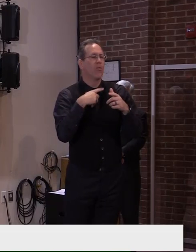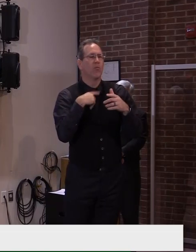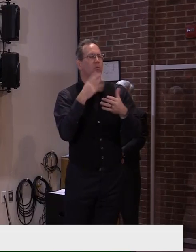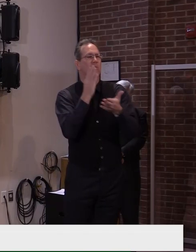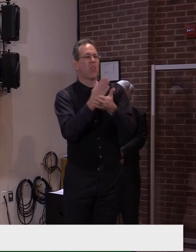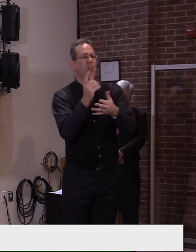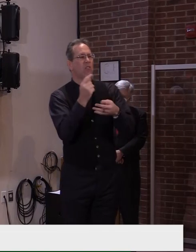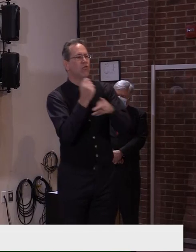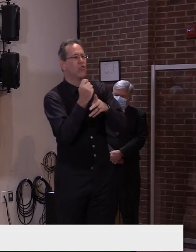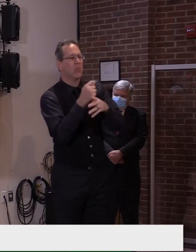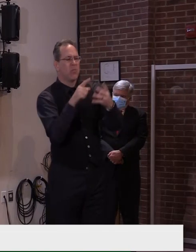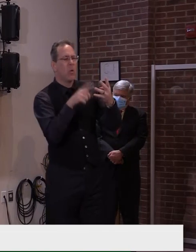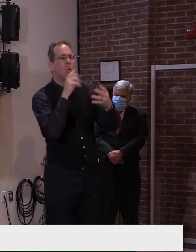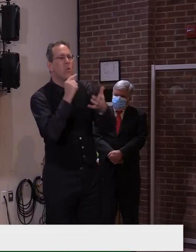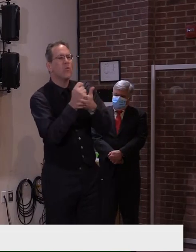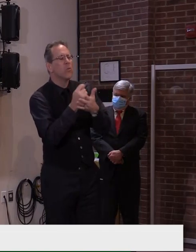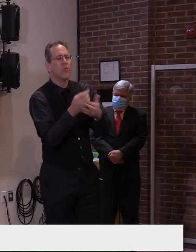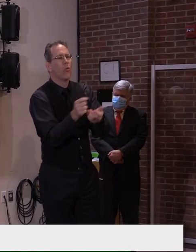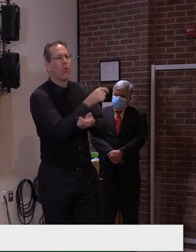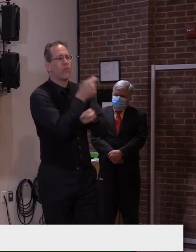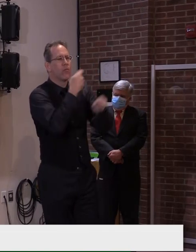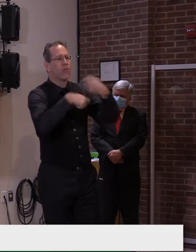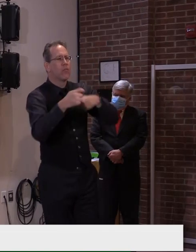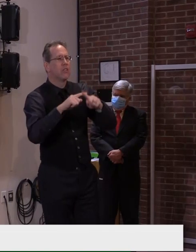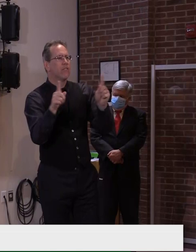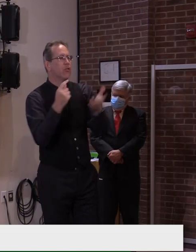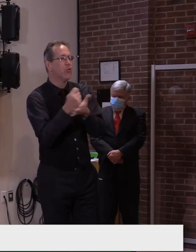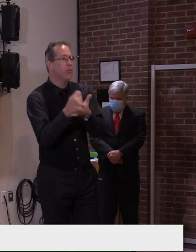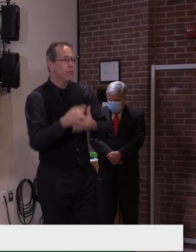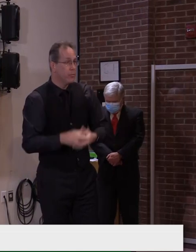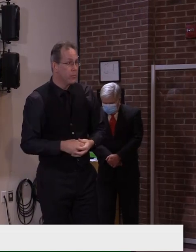Yeah, it is. Thank you very much. You answered my question.